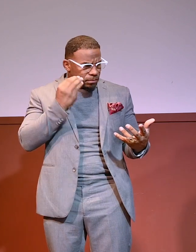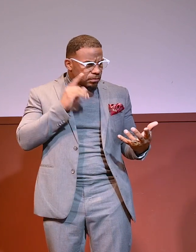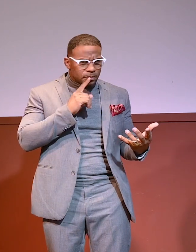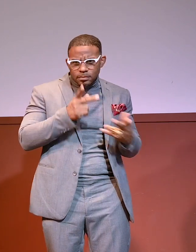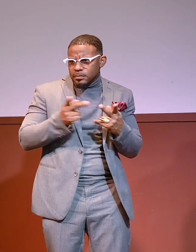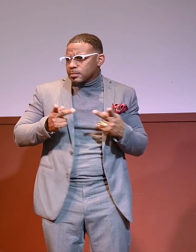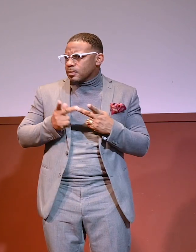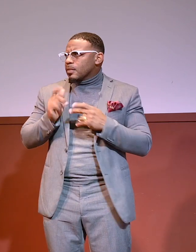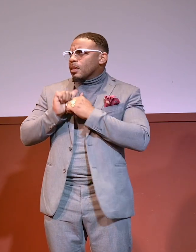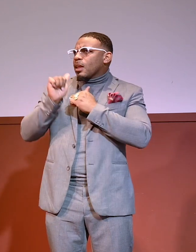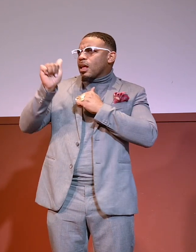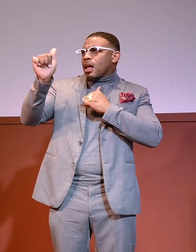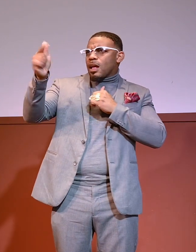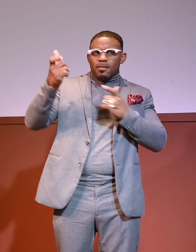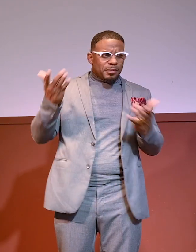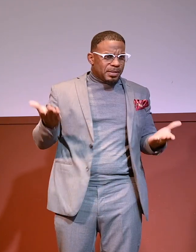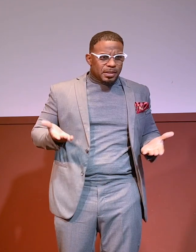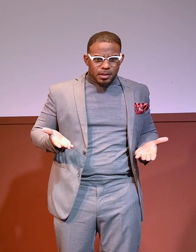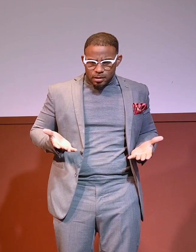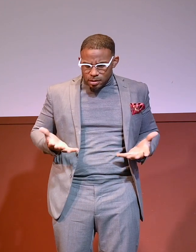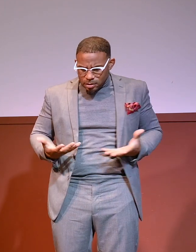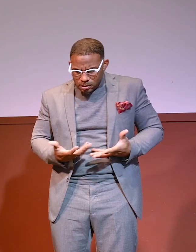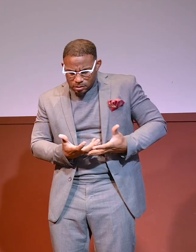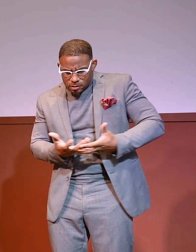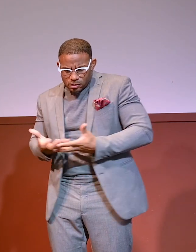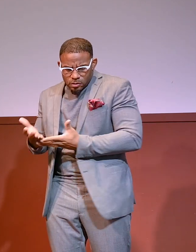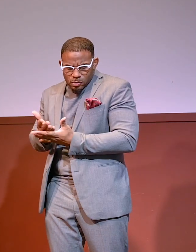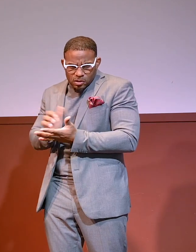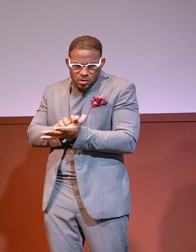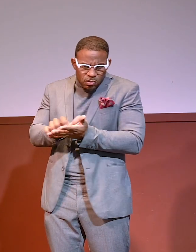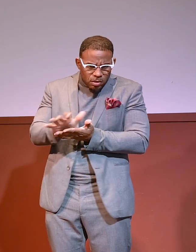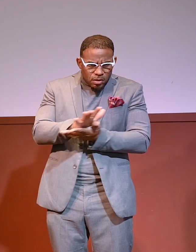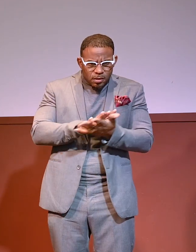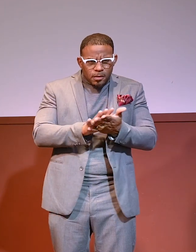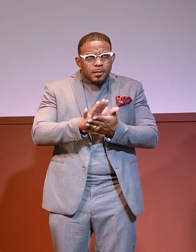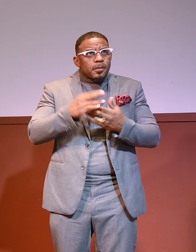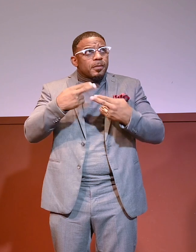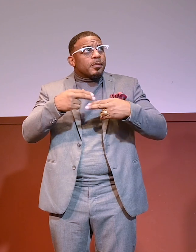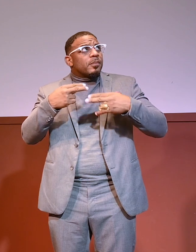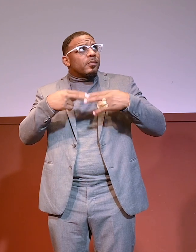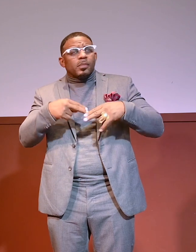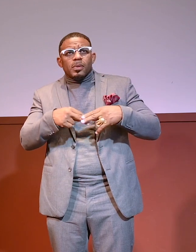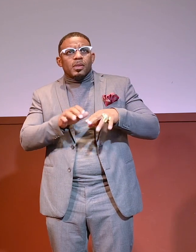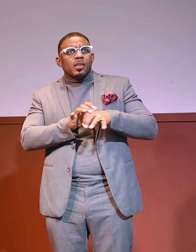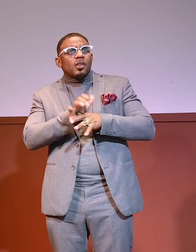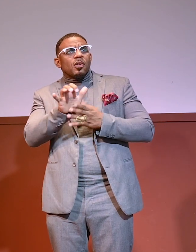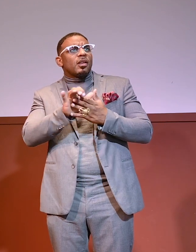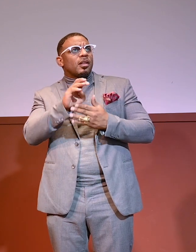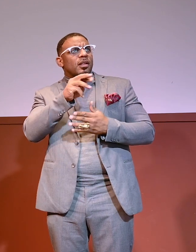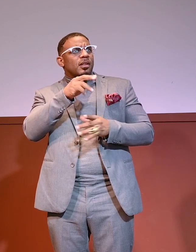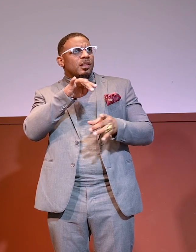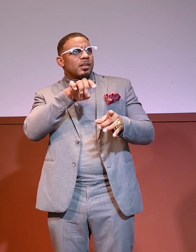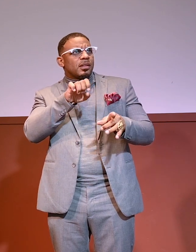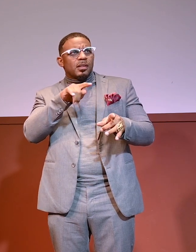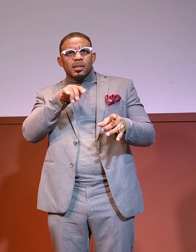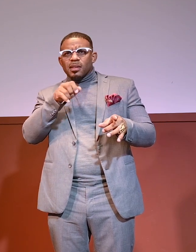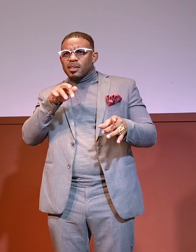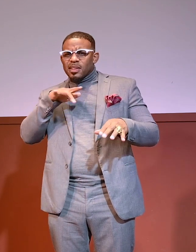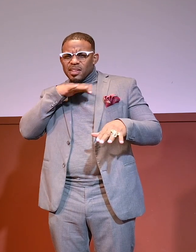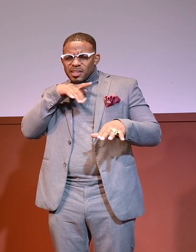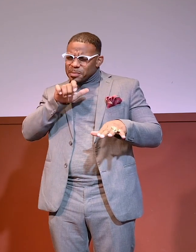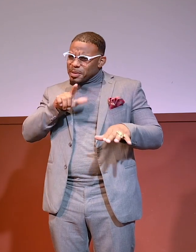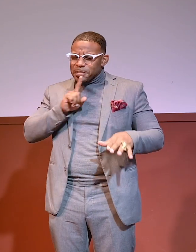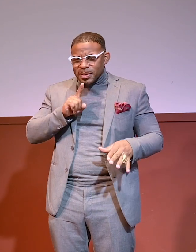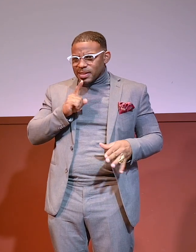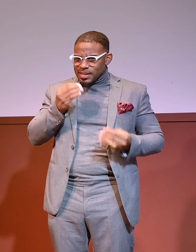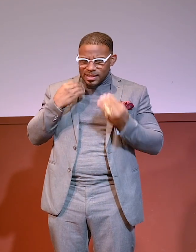a place far from here. Cradled within rough palms is an egg yolk sun, bled raw from a shell flecked with dirt. This must